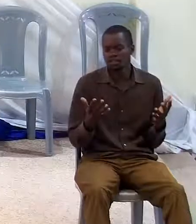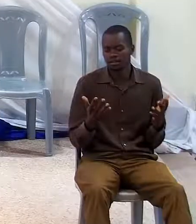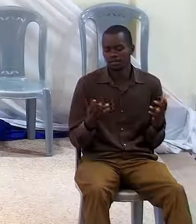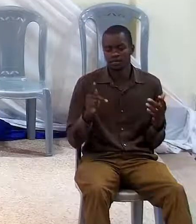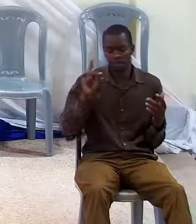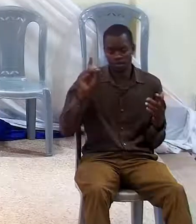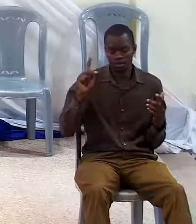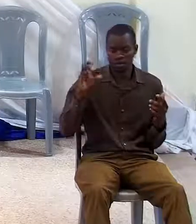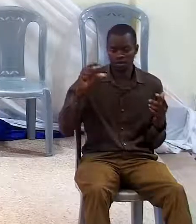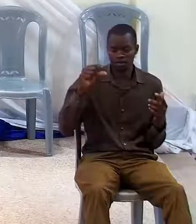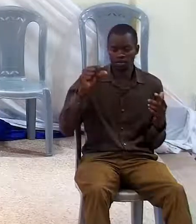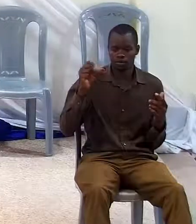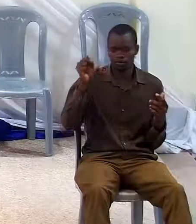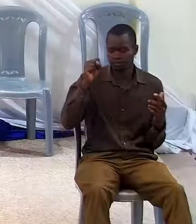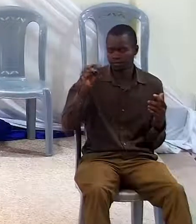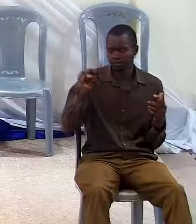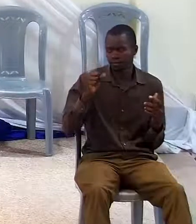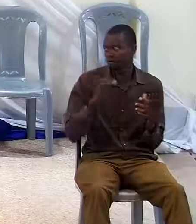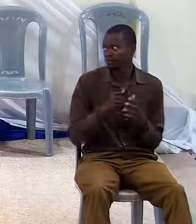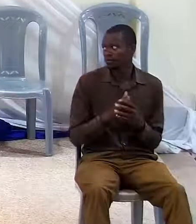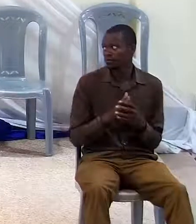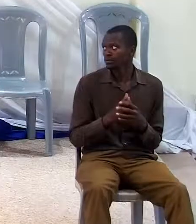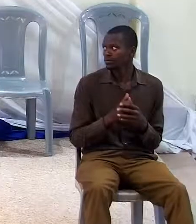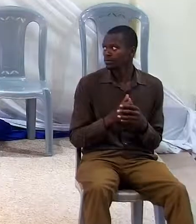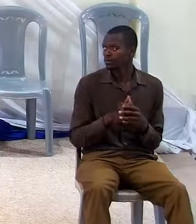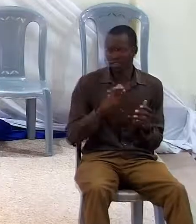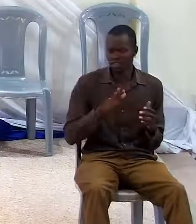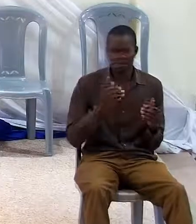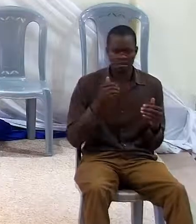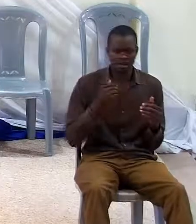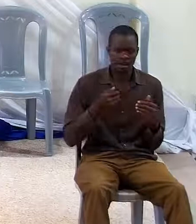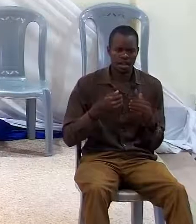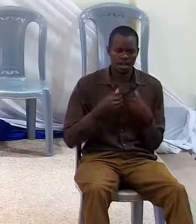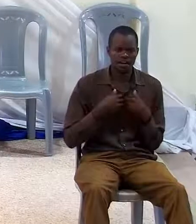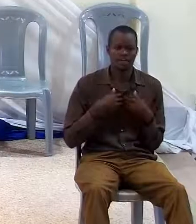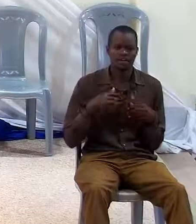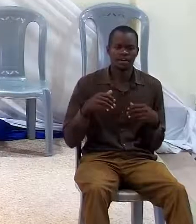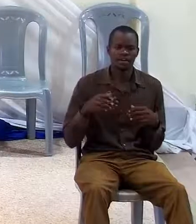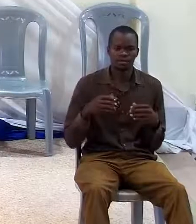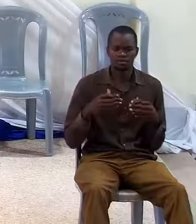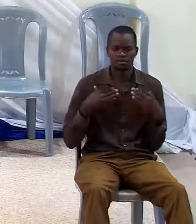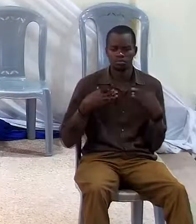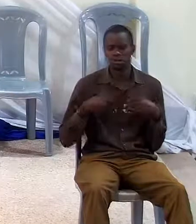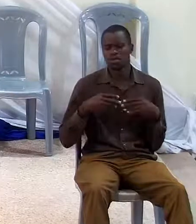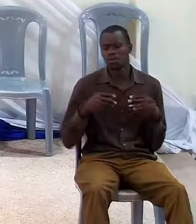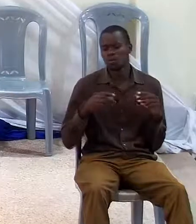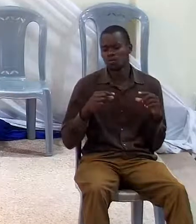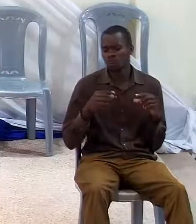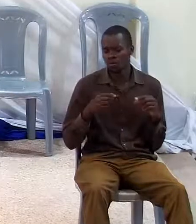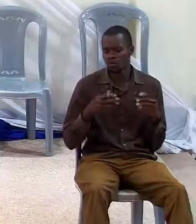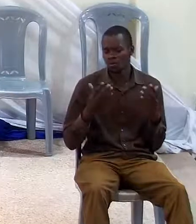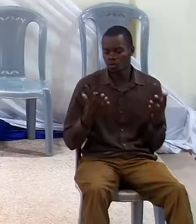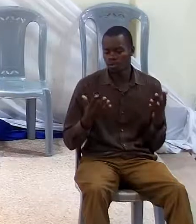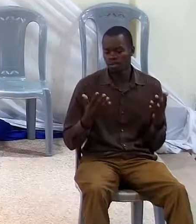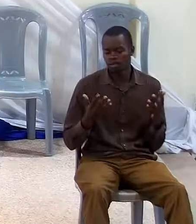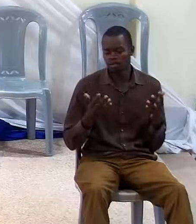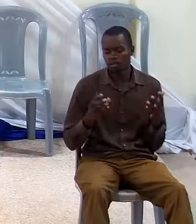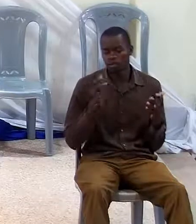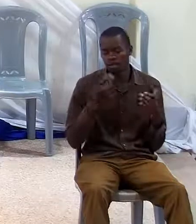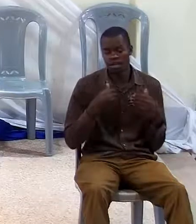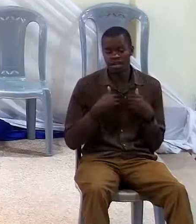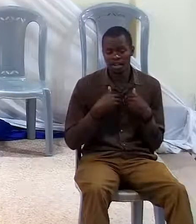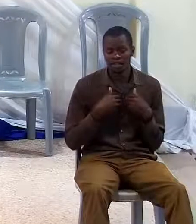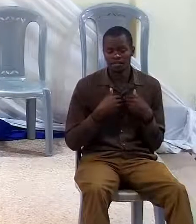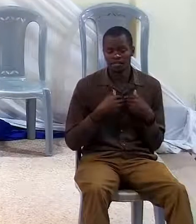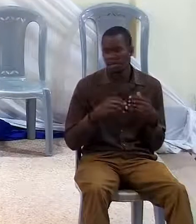acceptable weight, some ideal weight. And so we have those categories of body mass